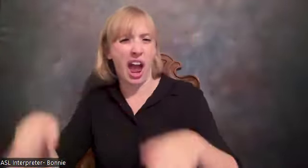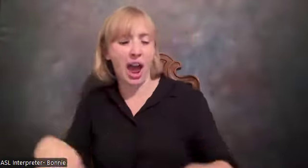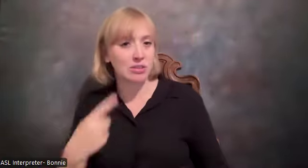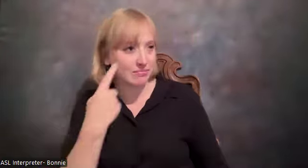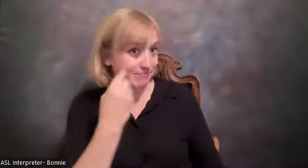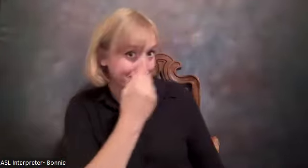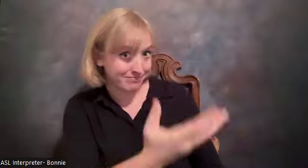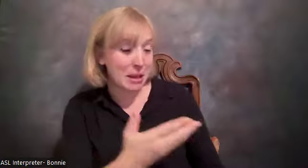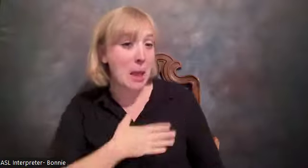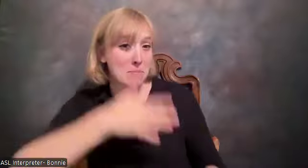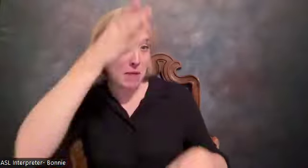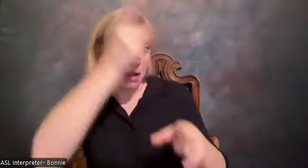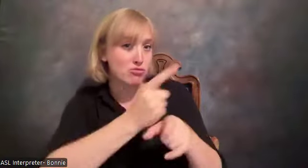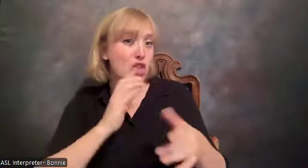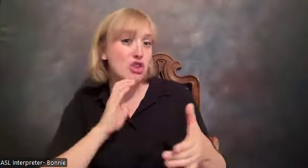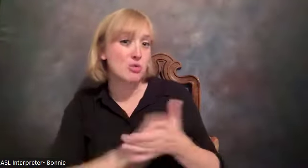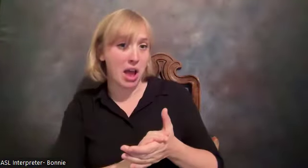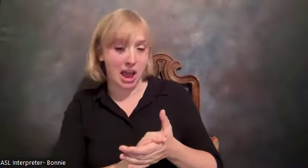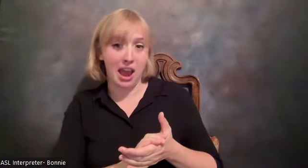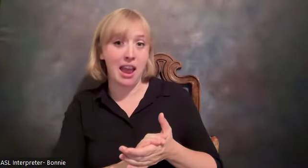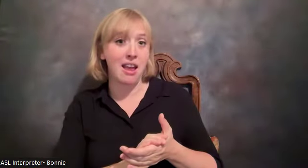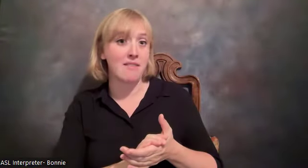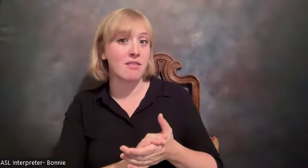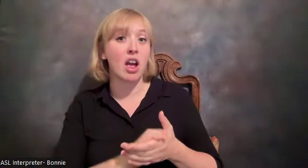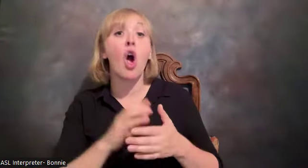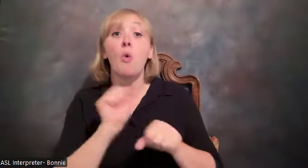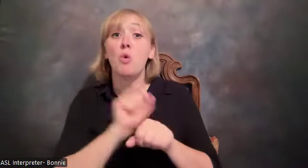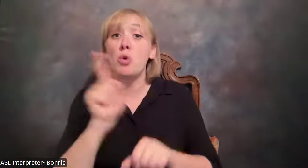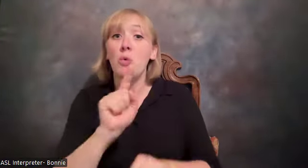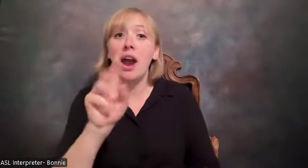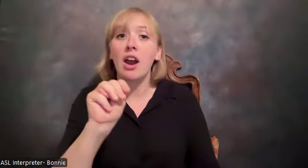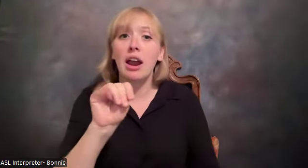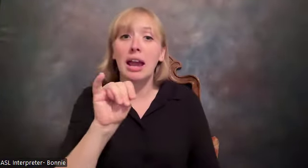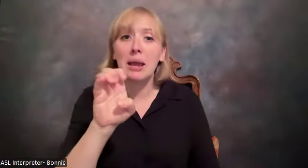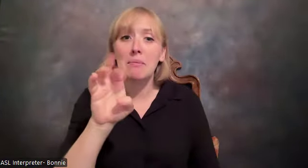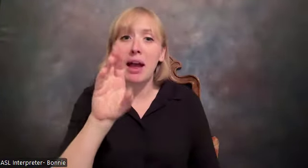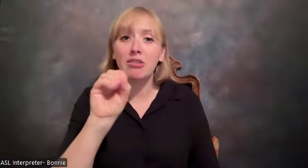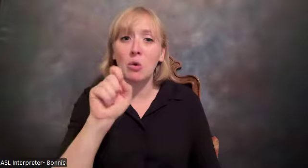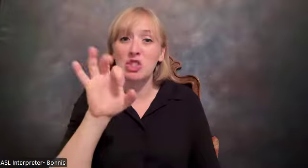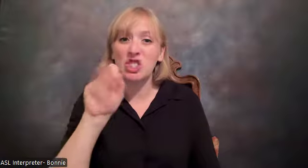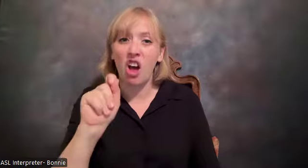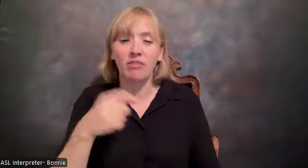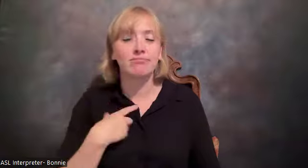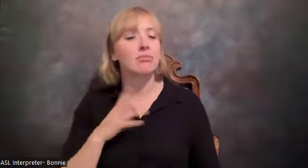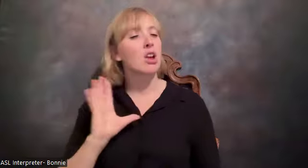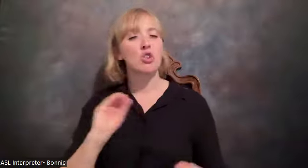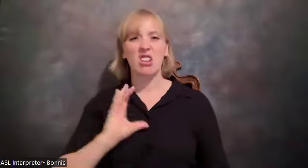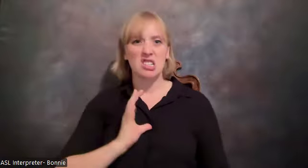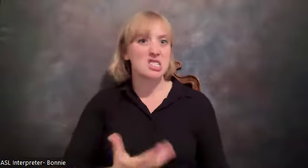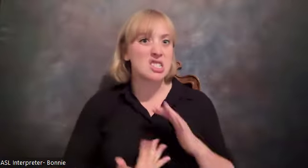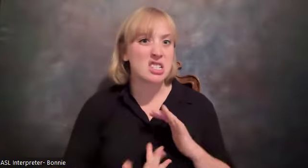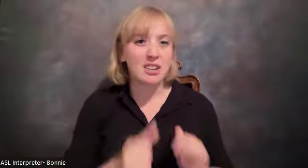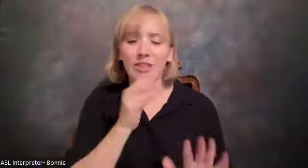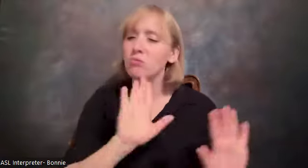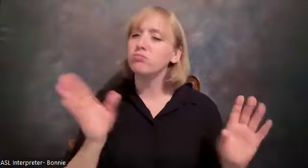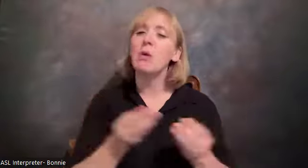summer, my brother and his wife are the first 300 employees of Microsoft. No resentment from me. I've done the work. I can live with the